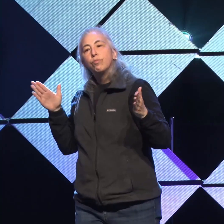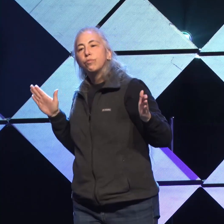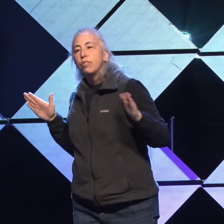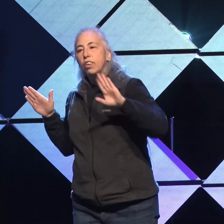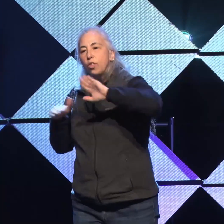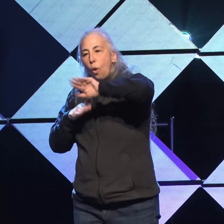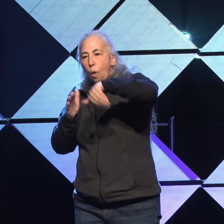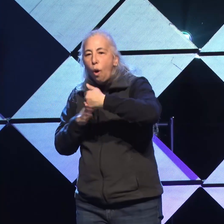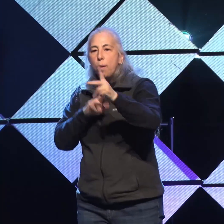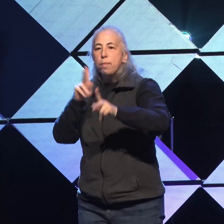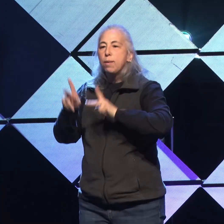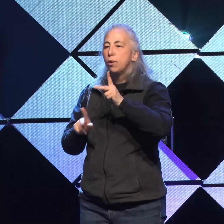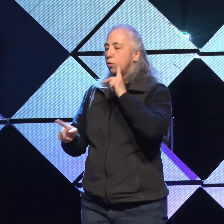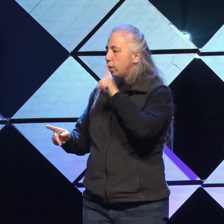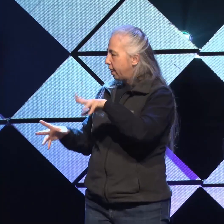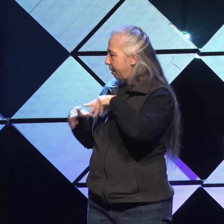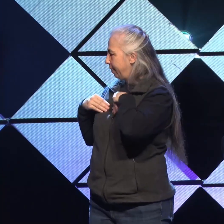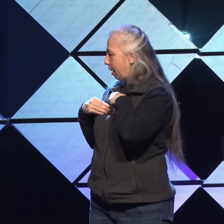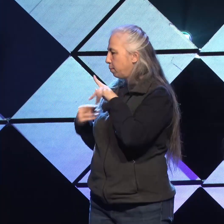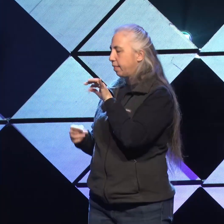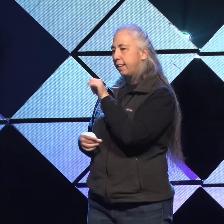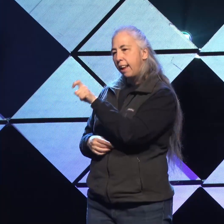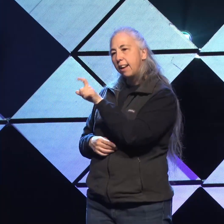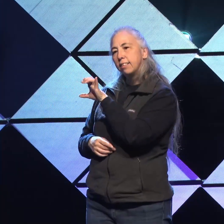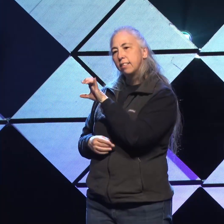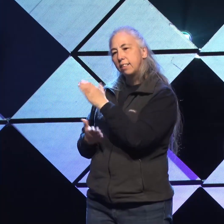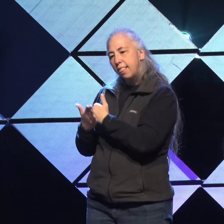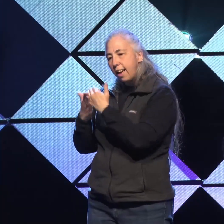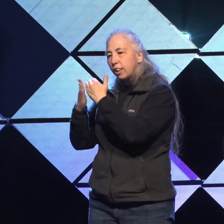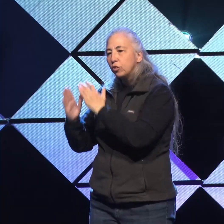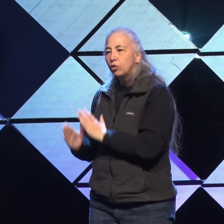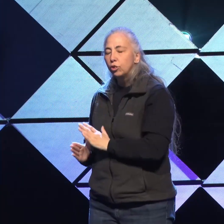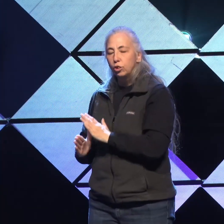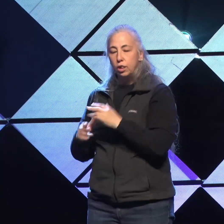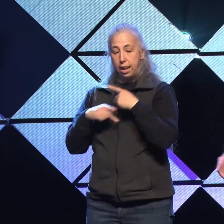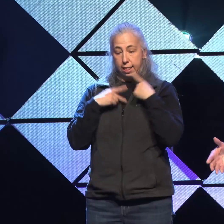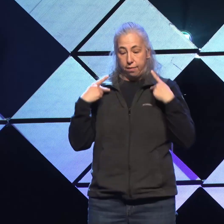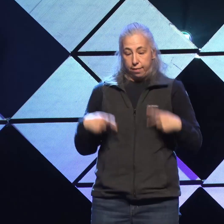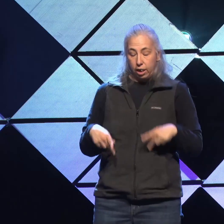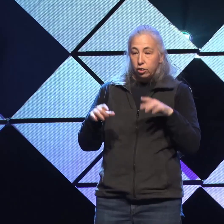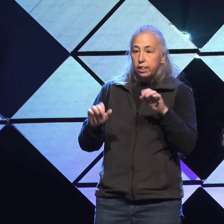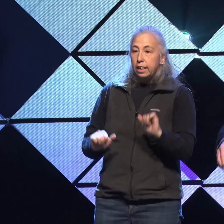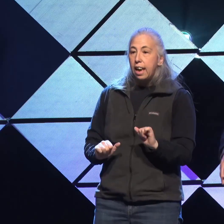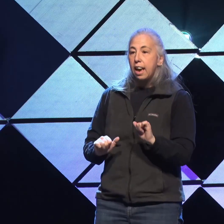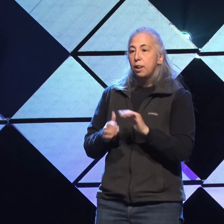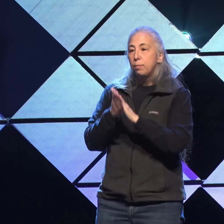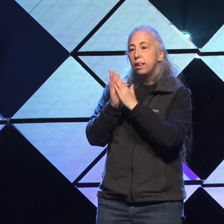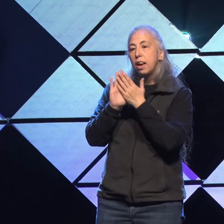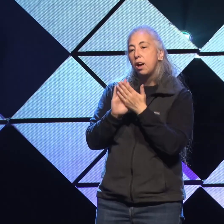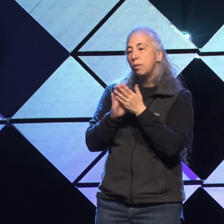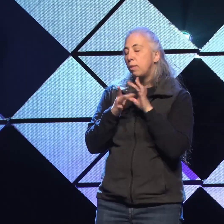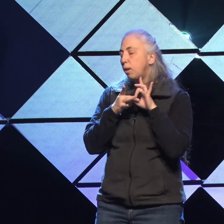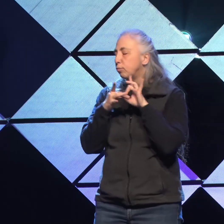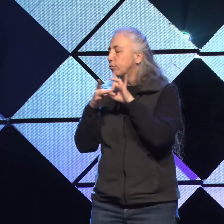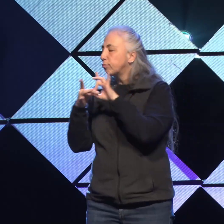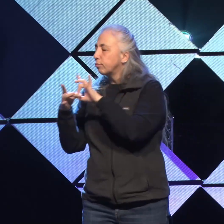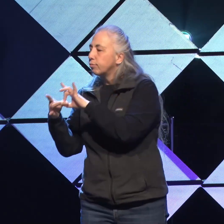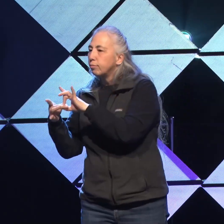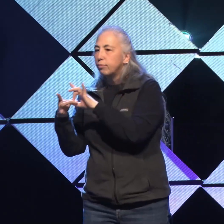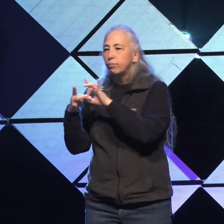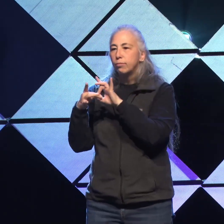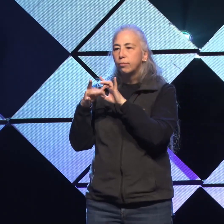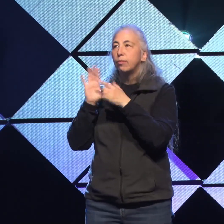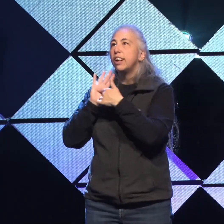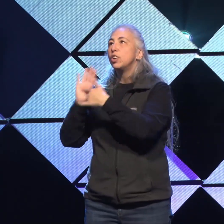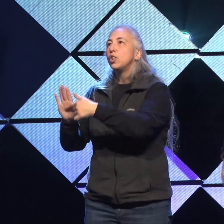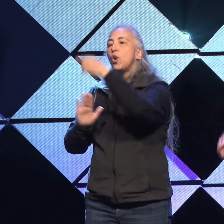who was there. He could have been a vessel of God's grace. That's the kind of thing God wants us to do. But he